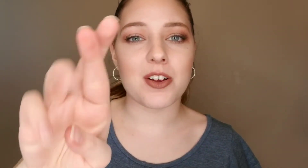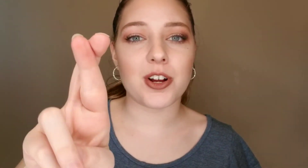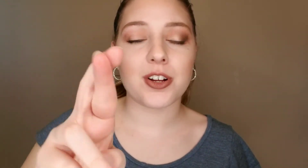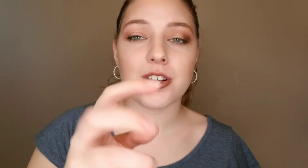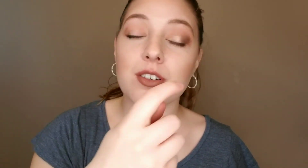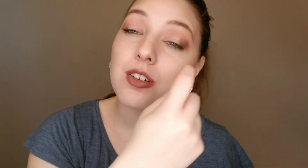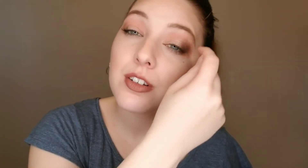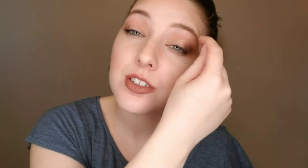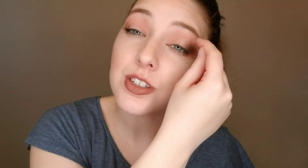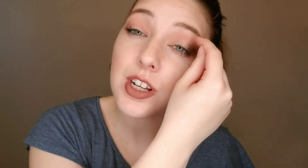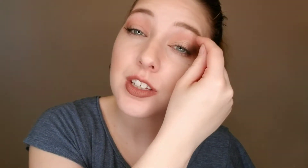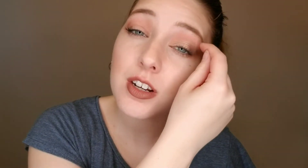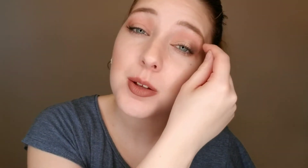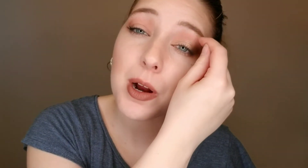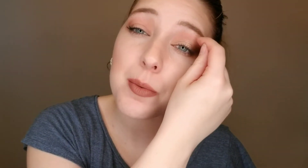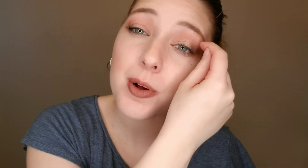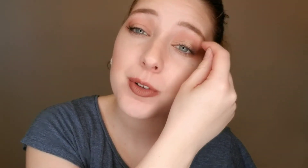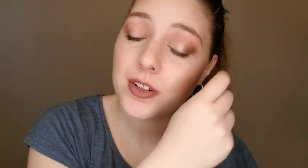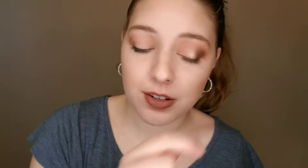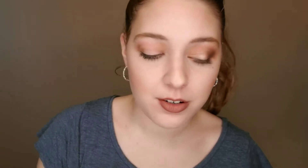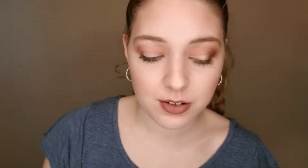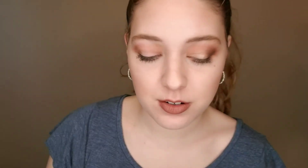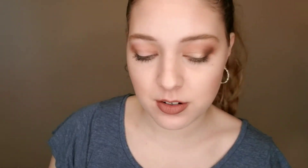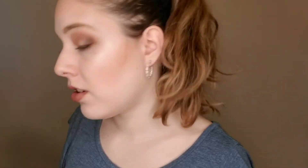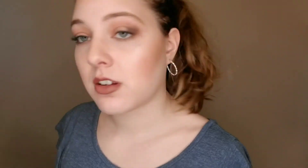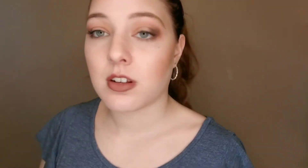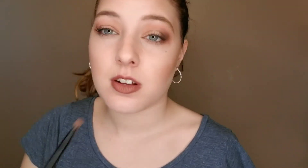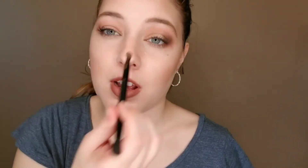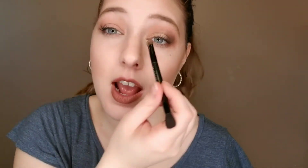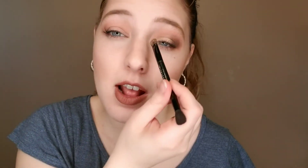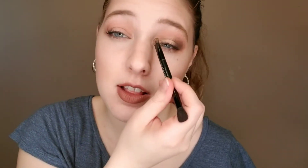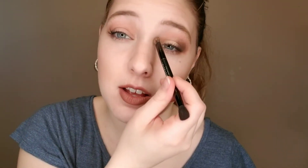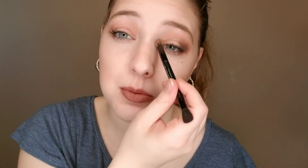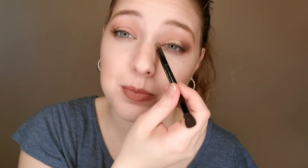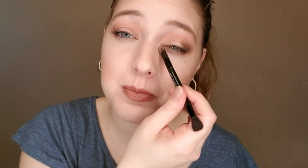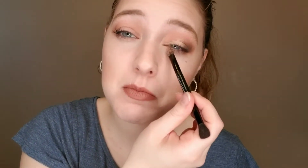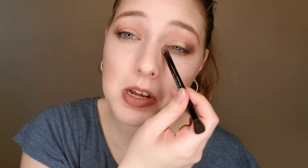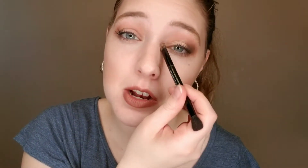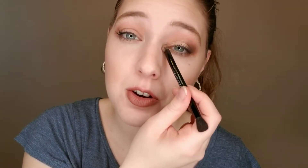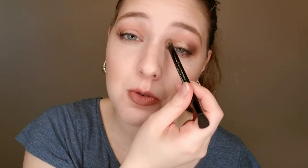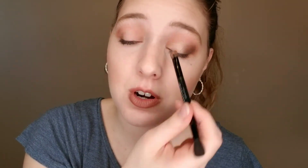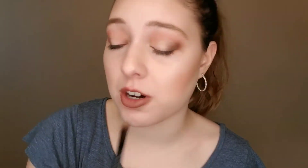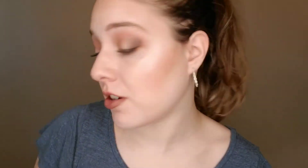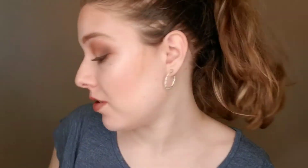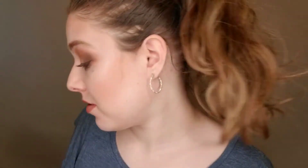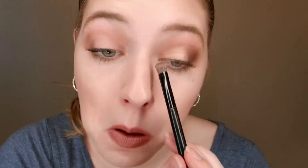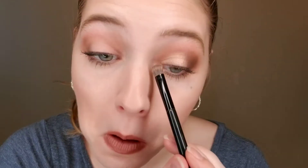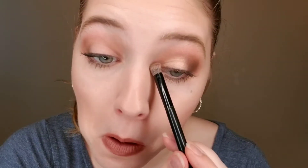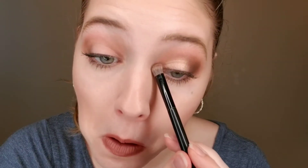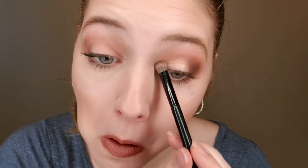Vermeer just on the brow bone and the inner corner.